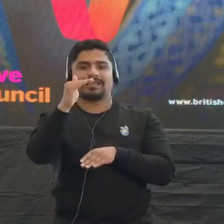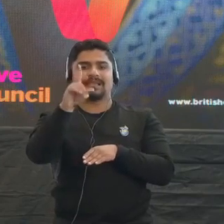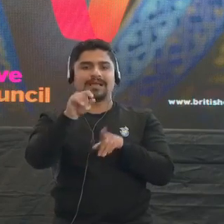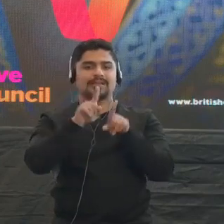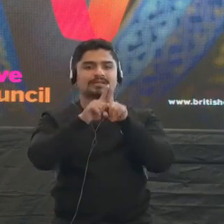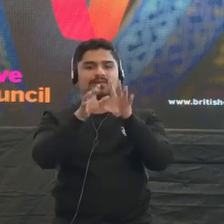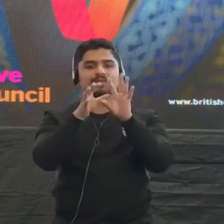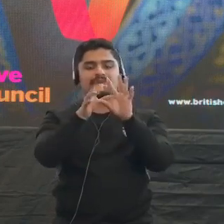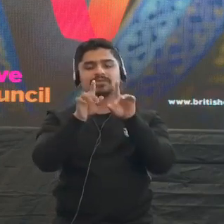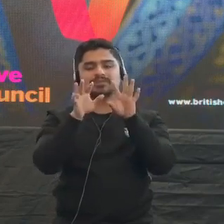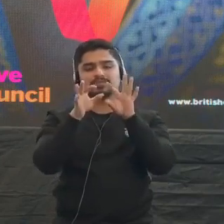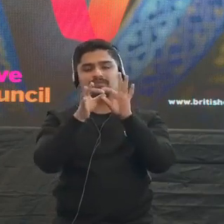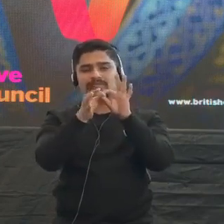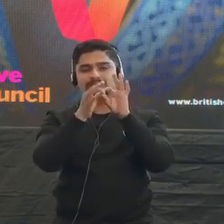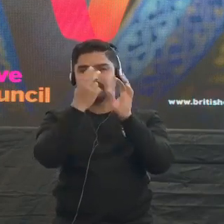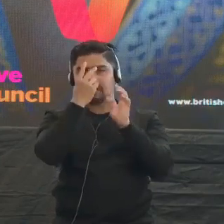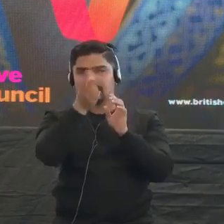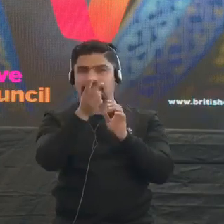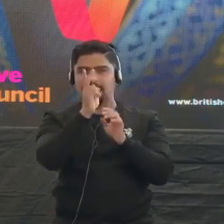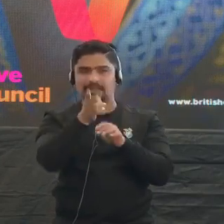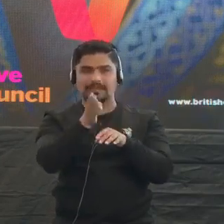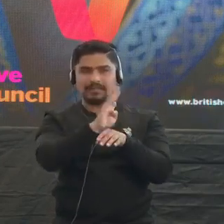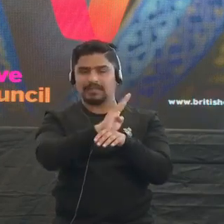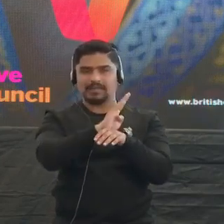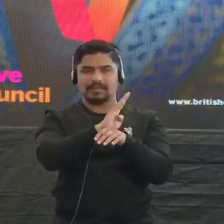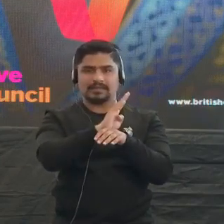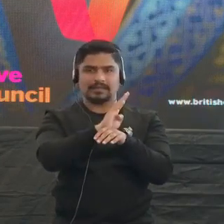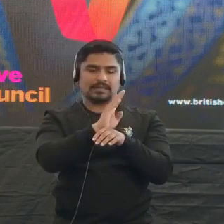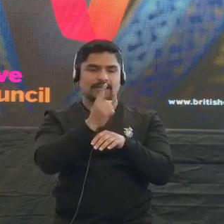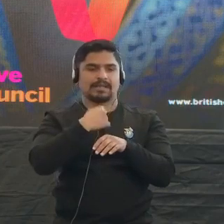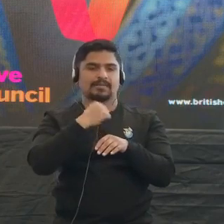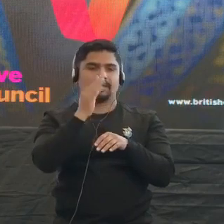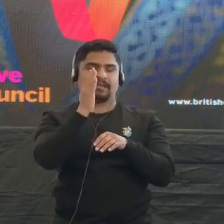then we come to inclusion.